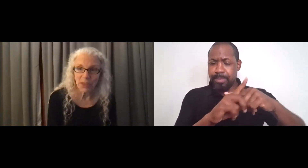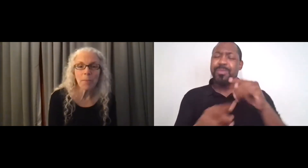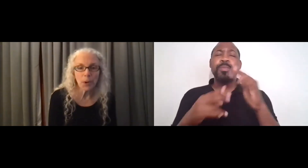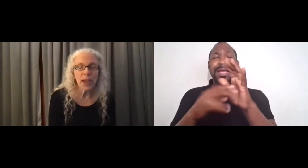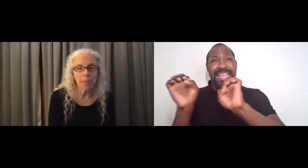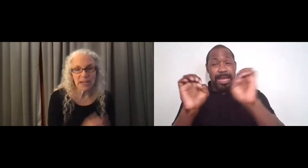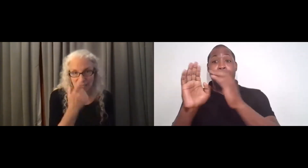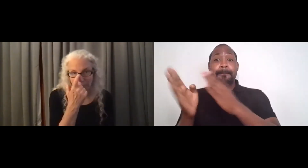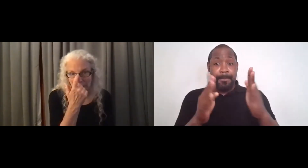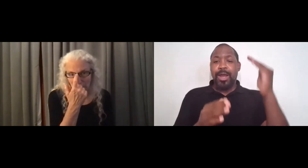both happen in September.